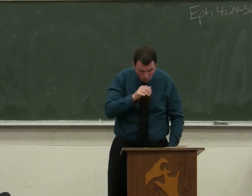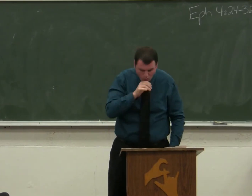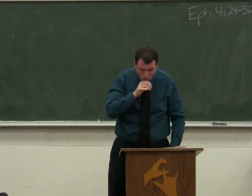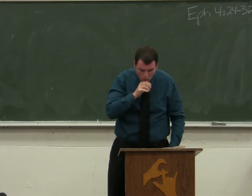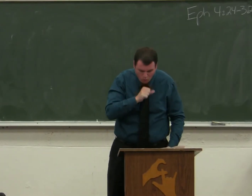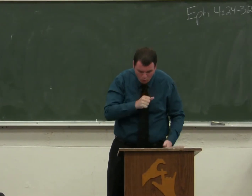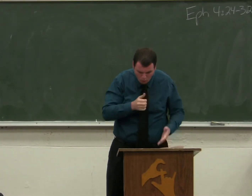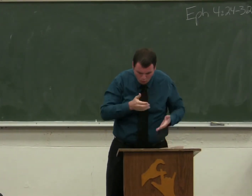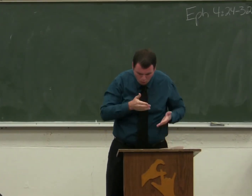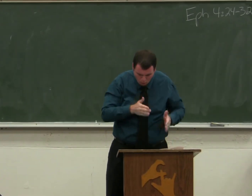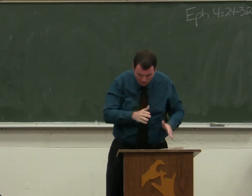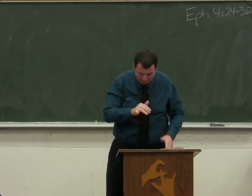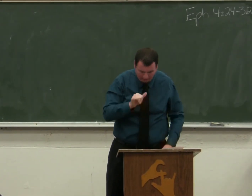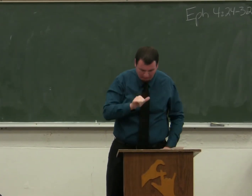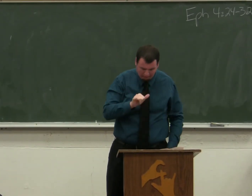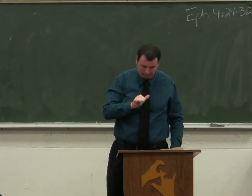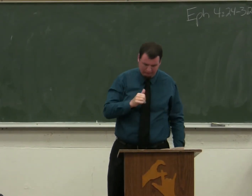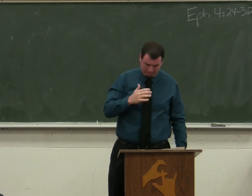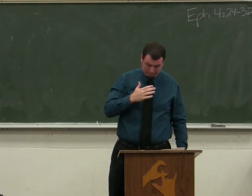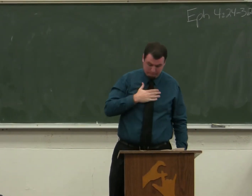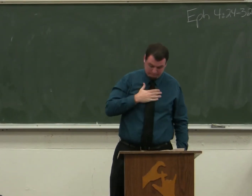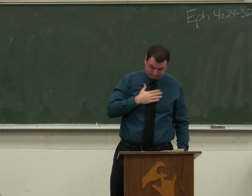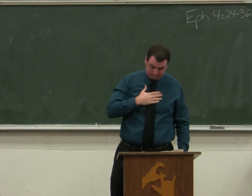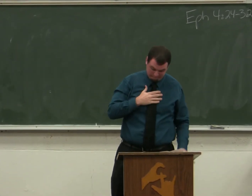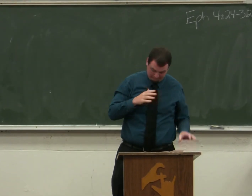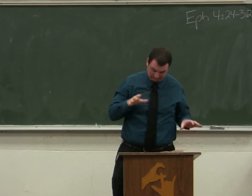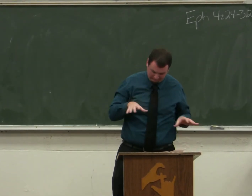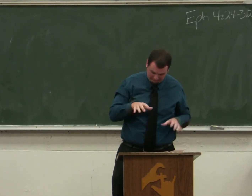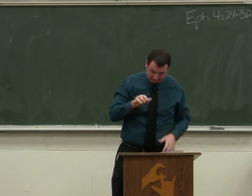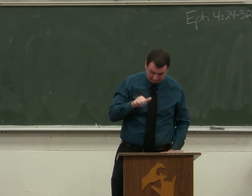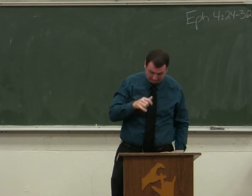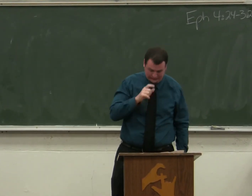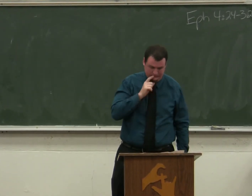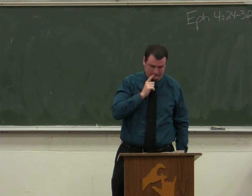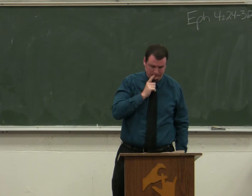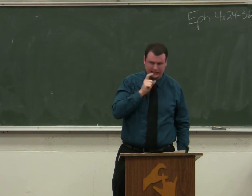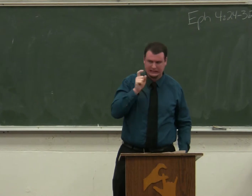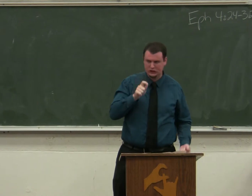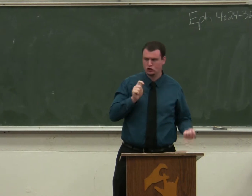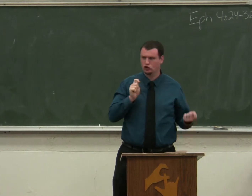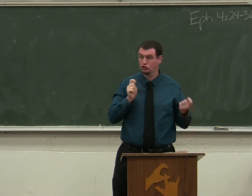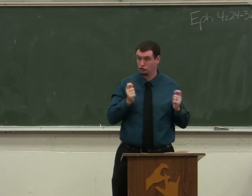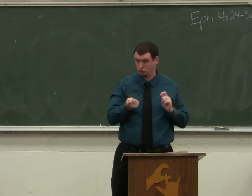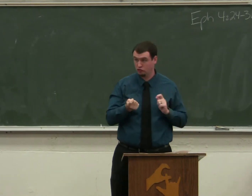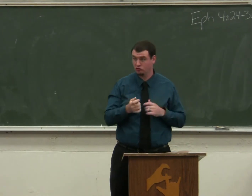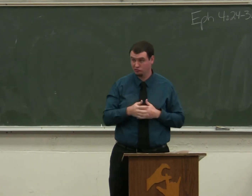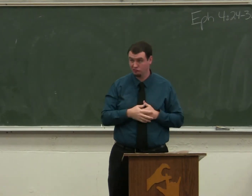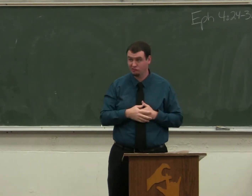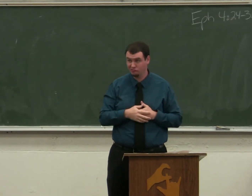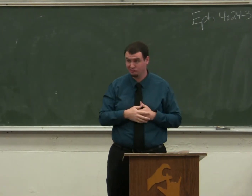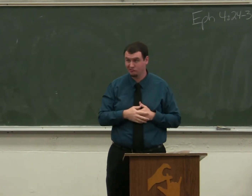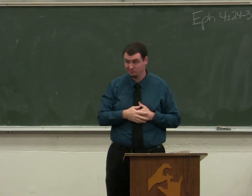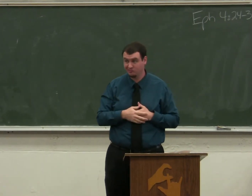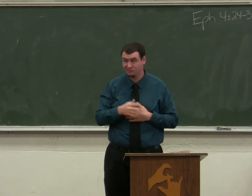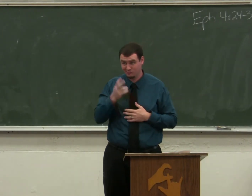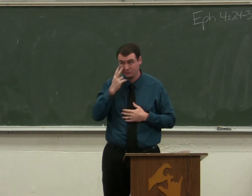and to understand, oh, what the old way means and what my actions were and